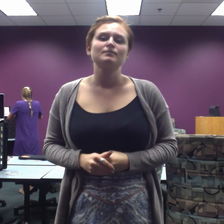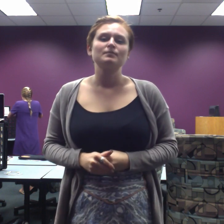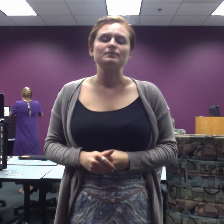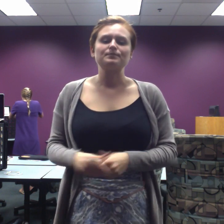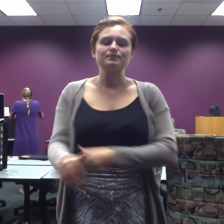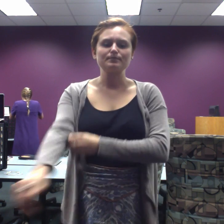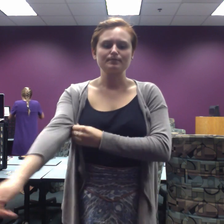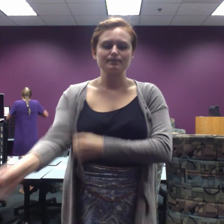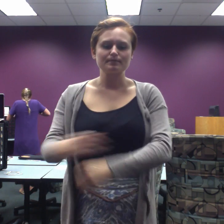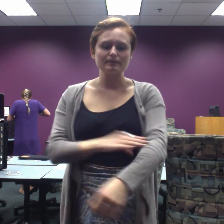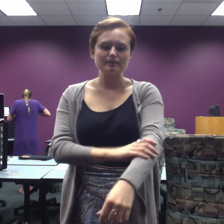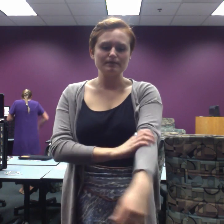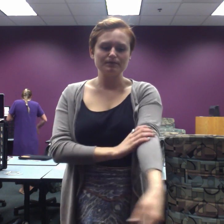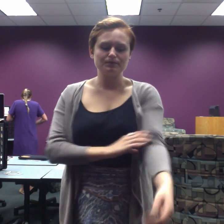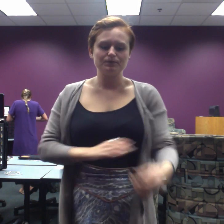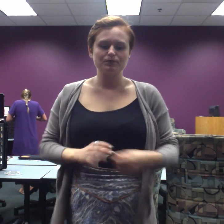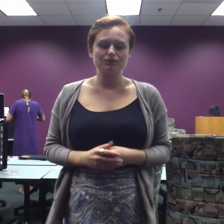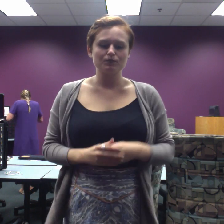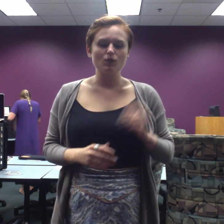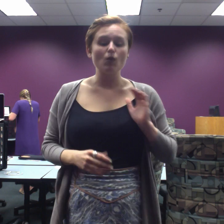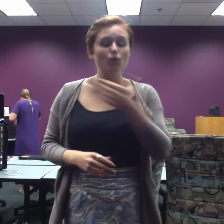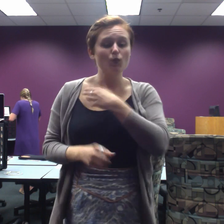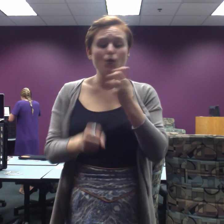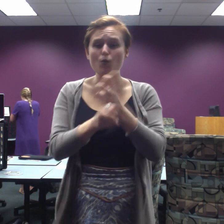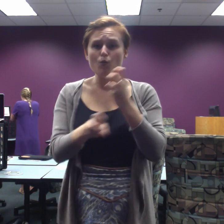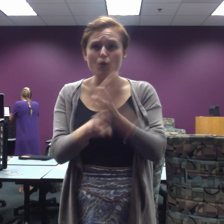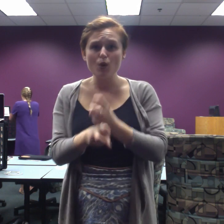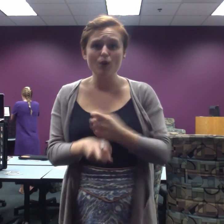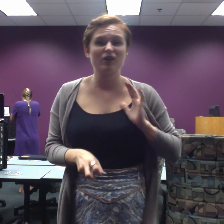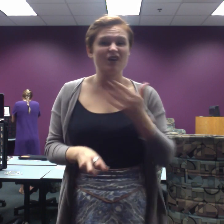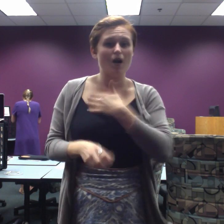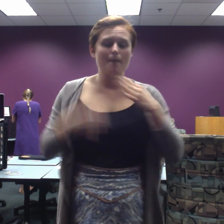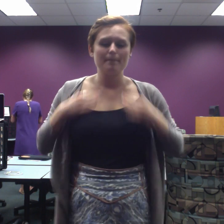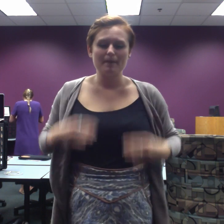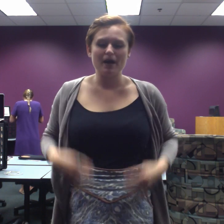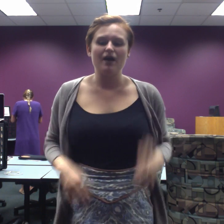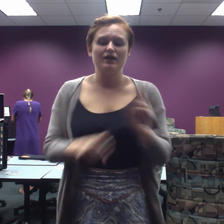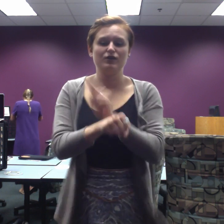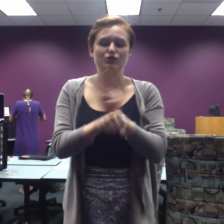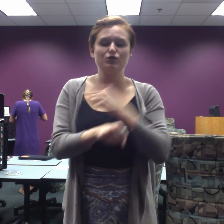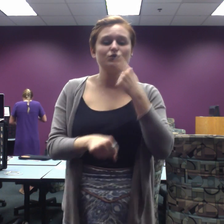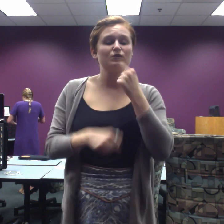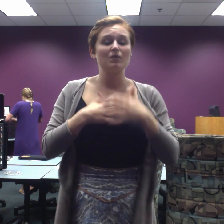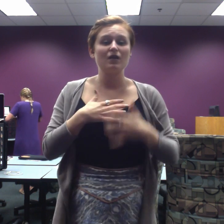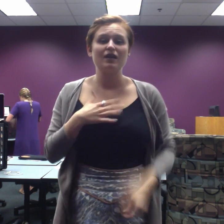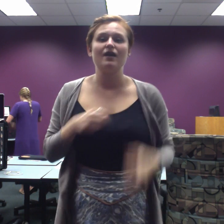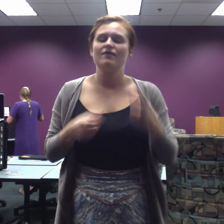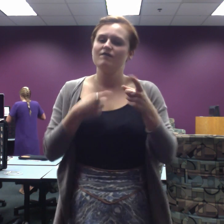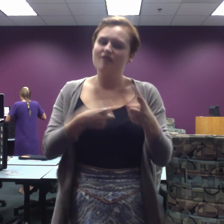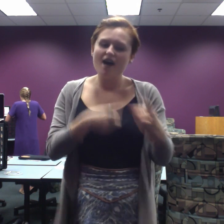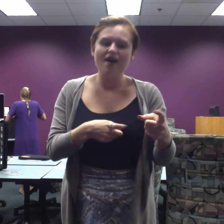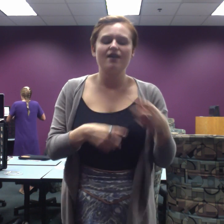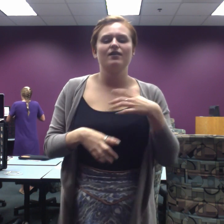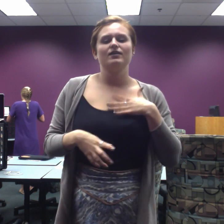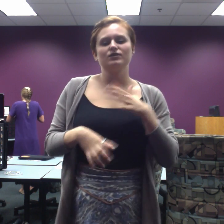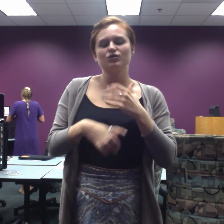we're working. Now, when we talked about the breath rate, we showed how when you're